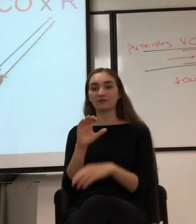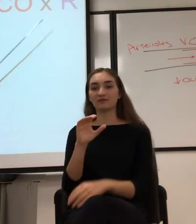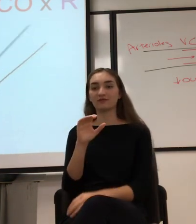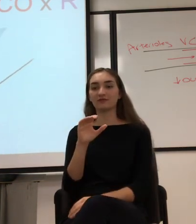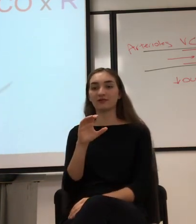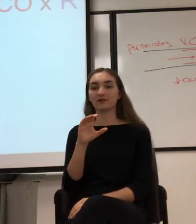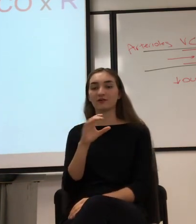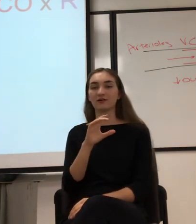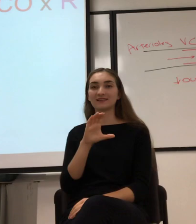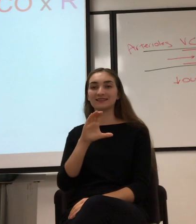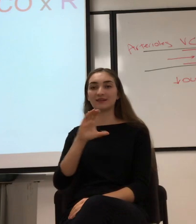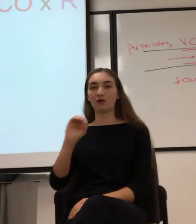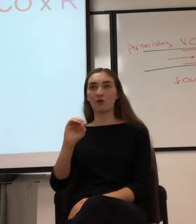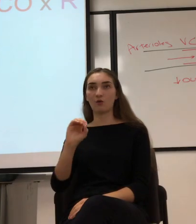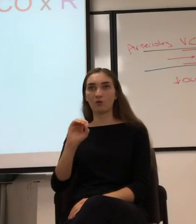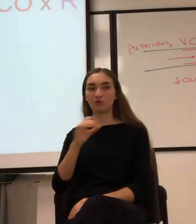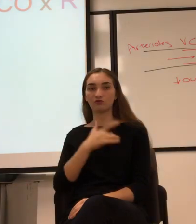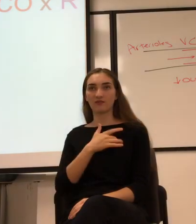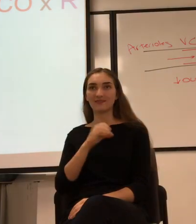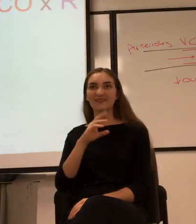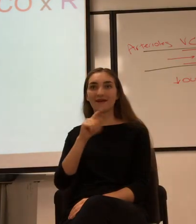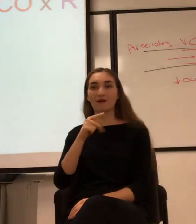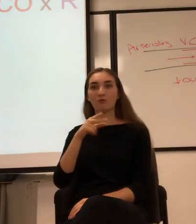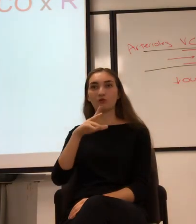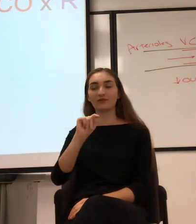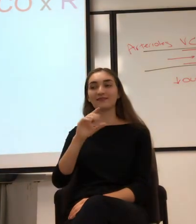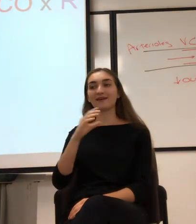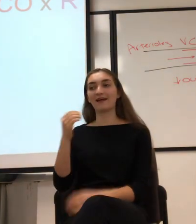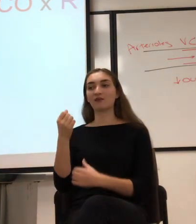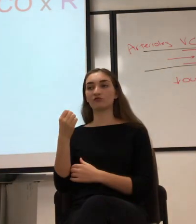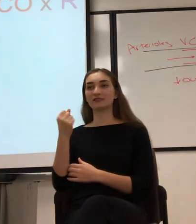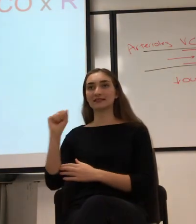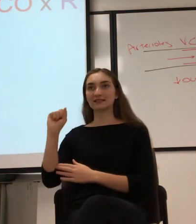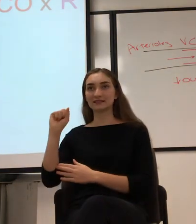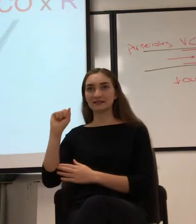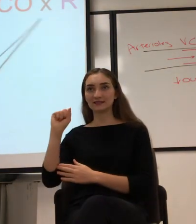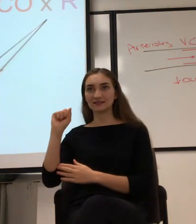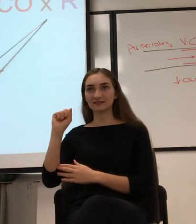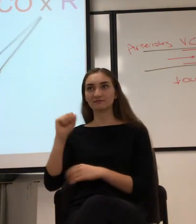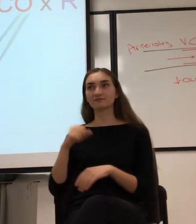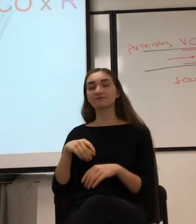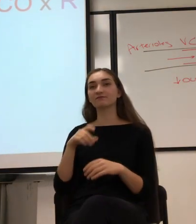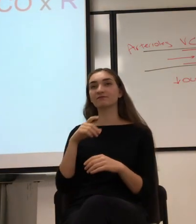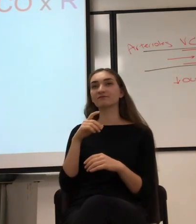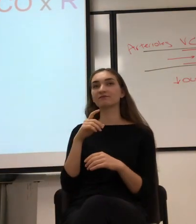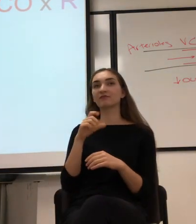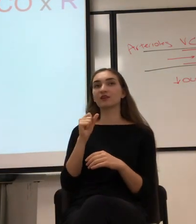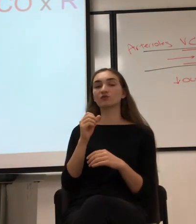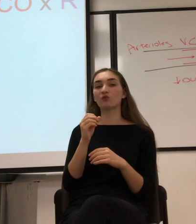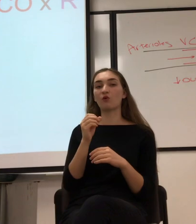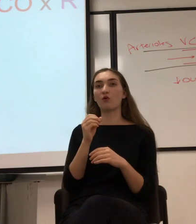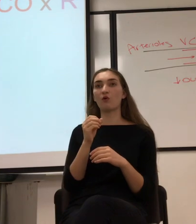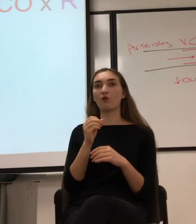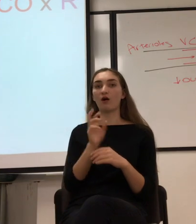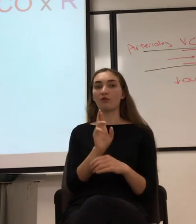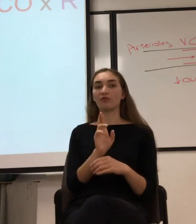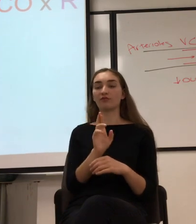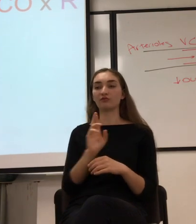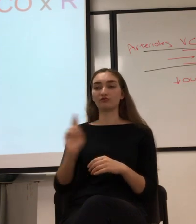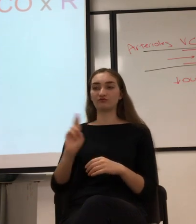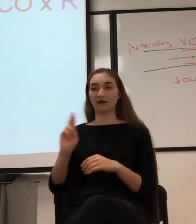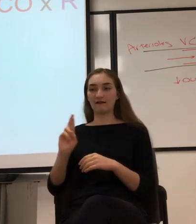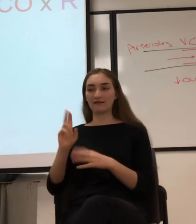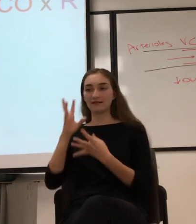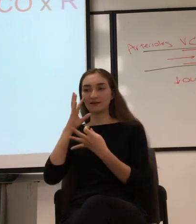and the resistance. So again, to kind of program your brain, basically the stuff on the right determines blood pressure. It's